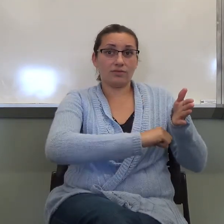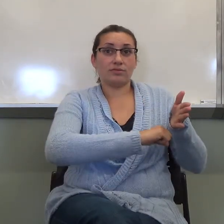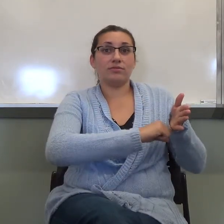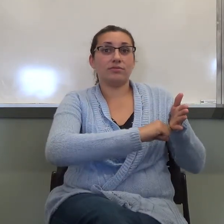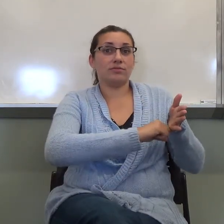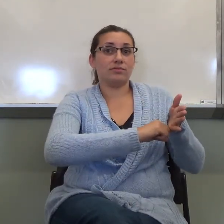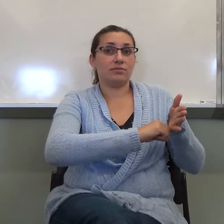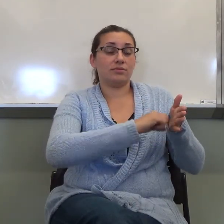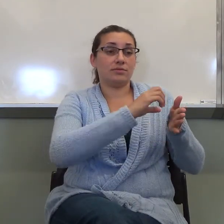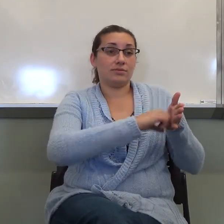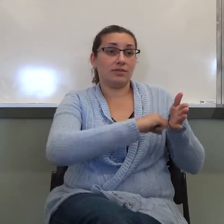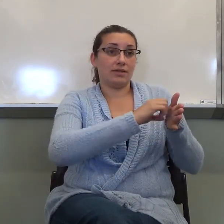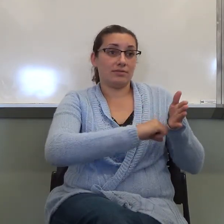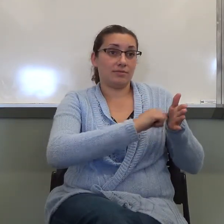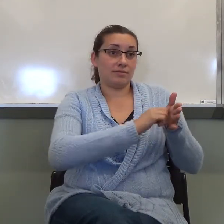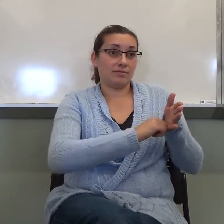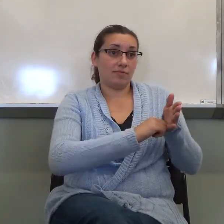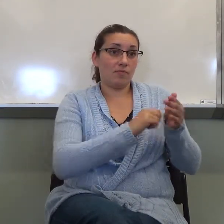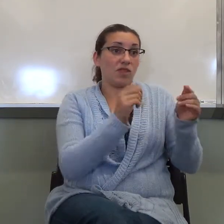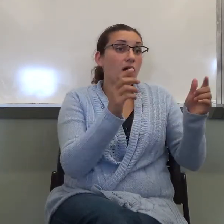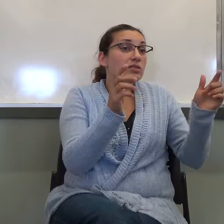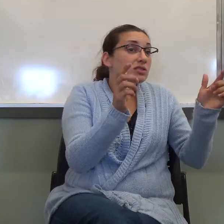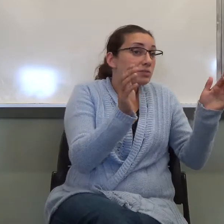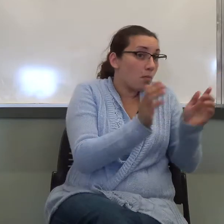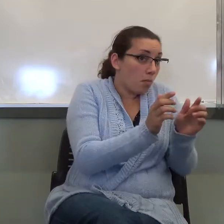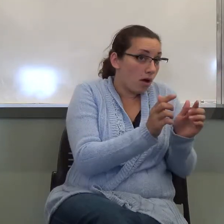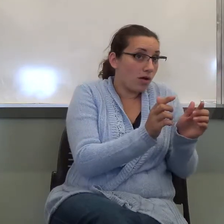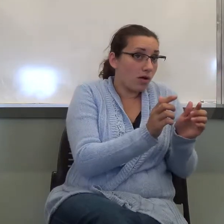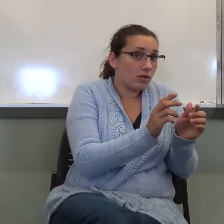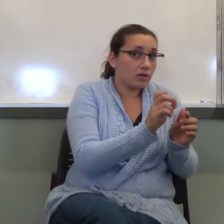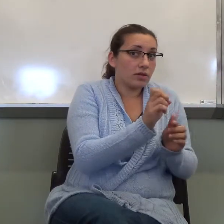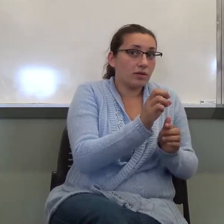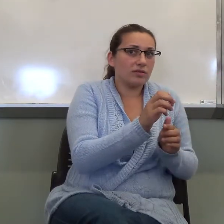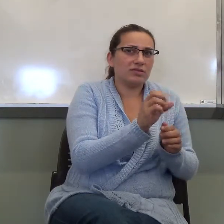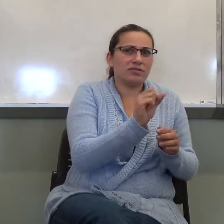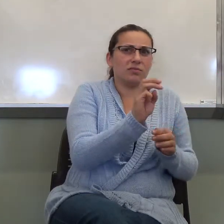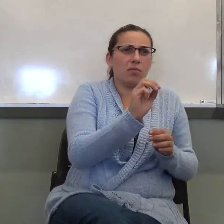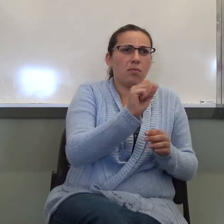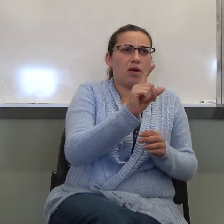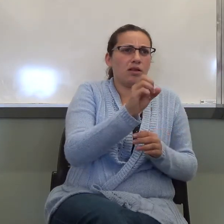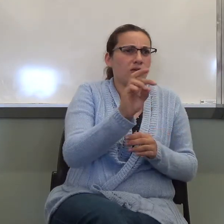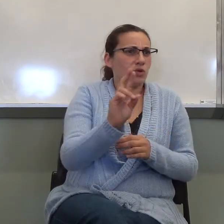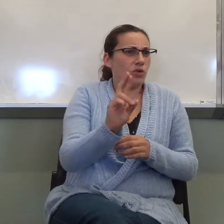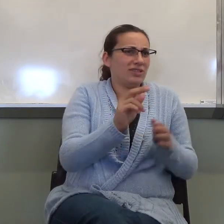the smaller absolute value from the larger.